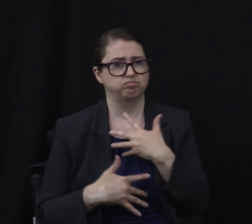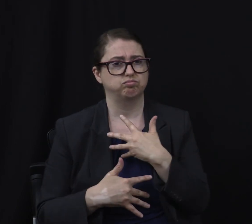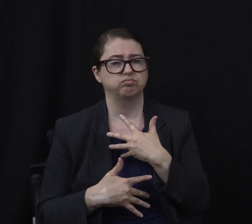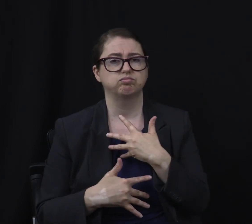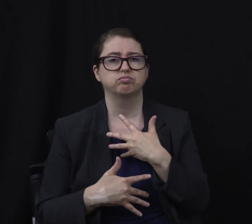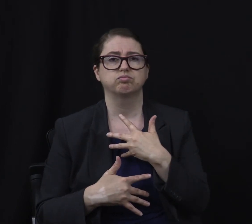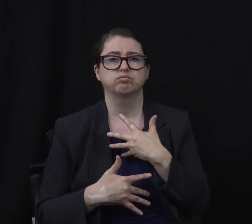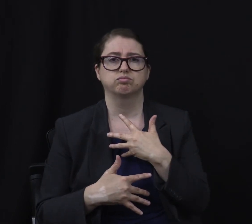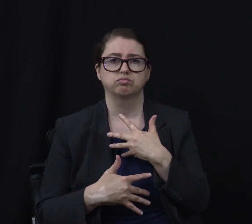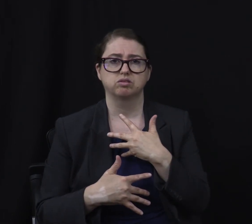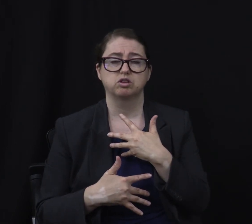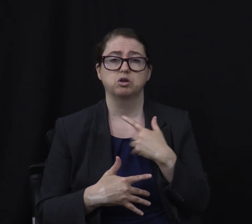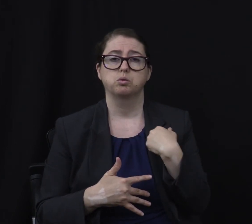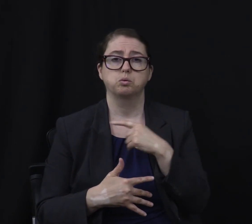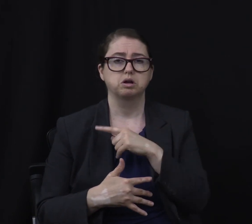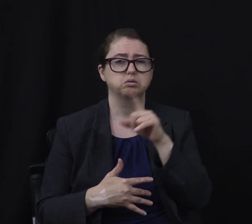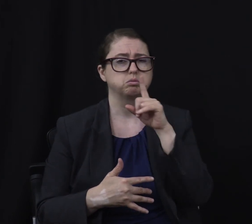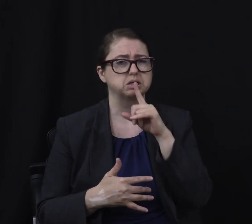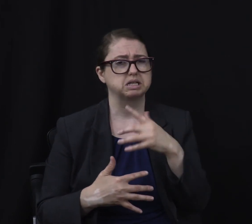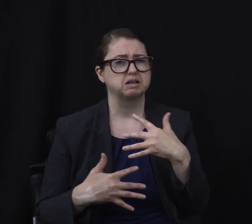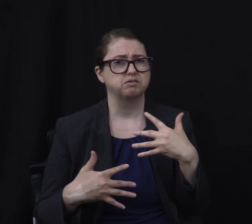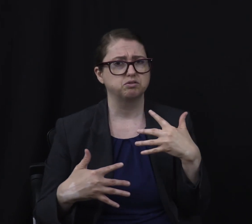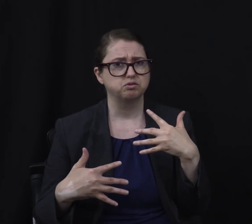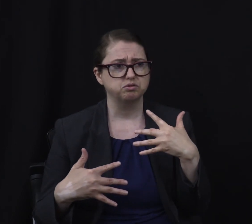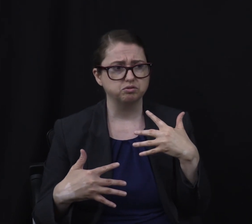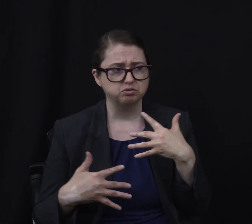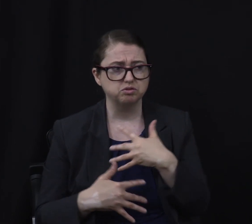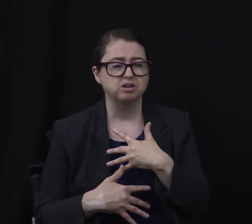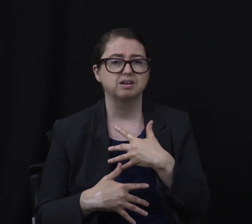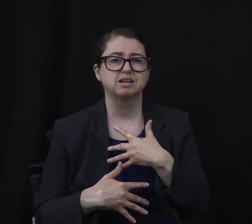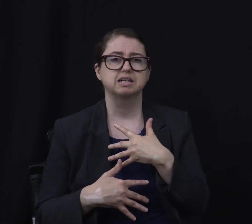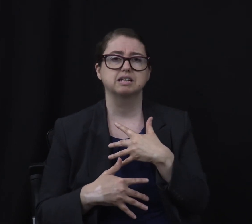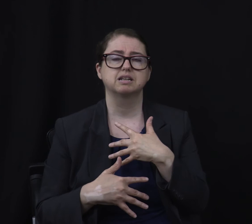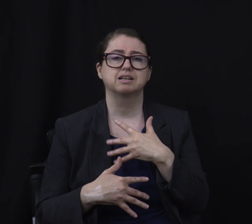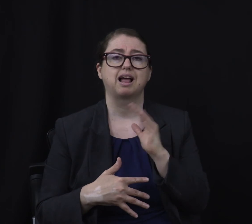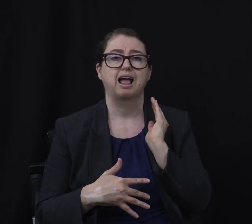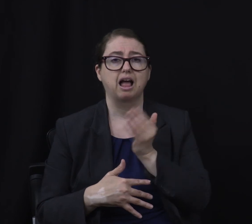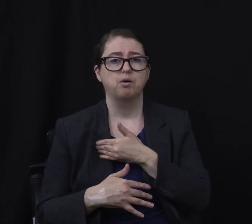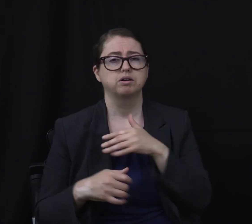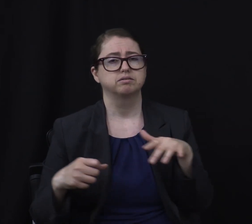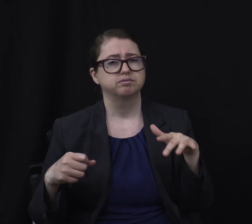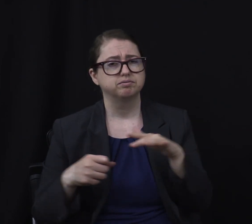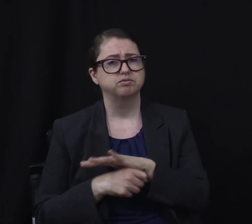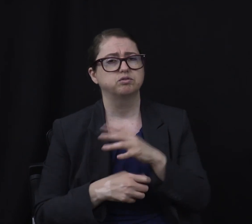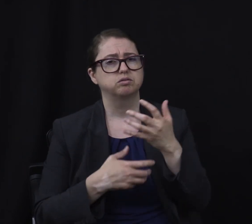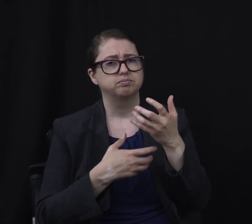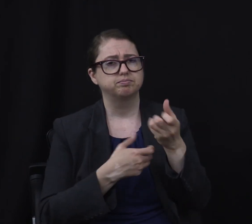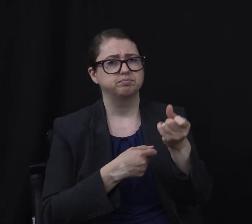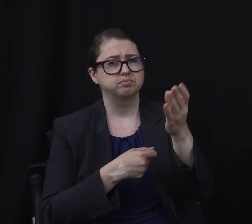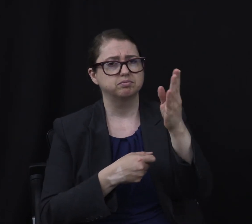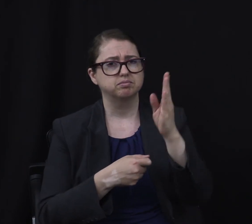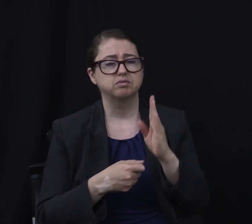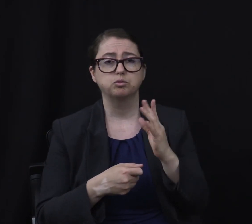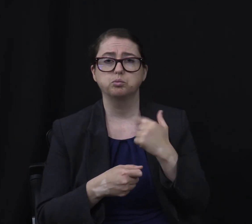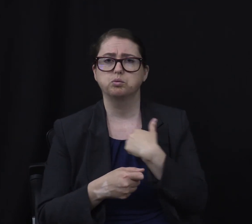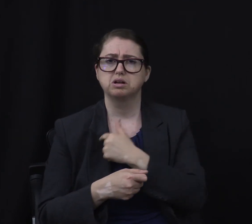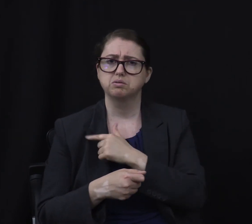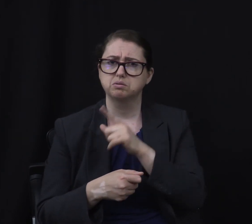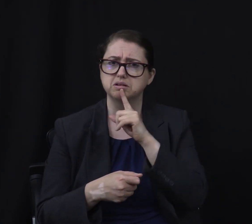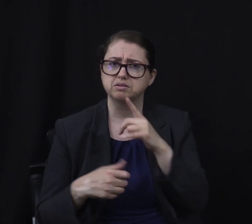We're too afraid to actually put our complete trust in God because we're afraid of the sacrifices that might be